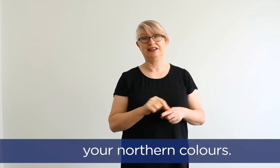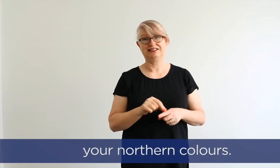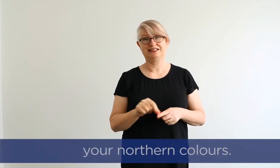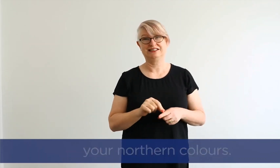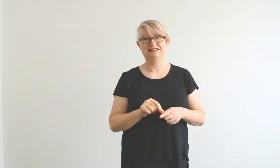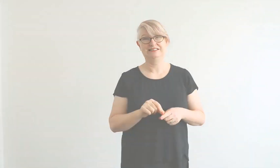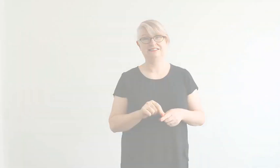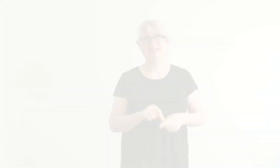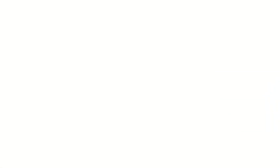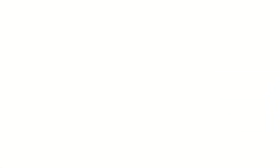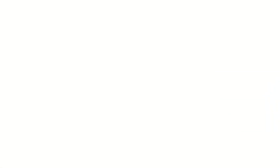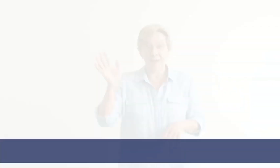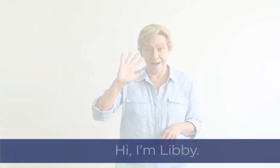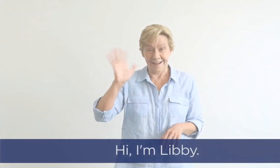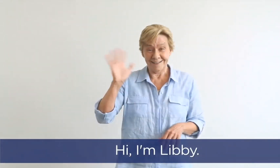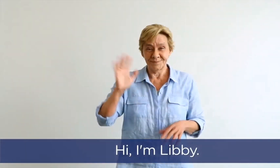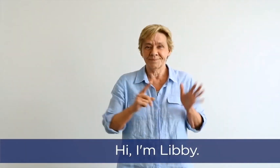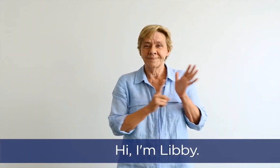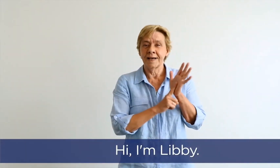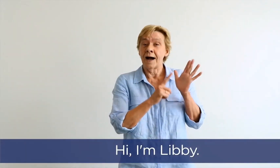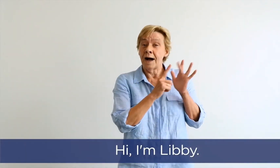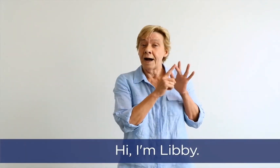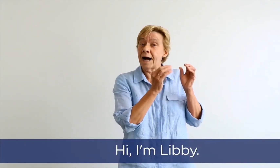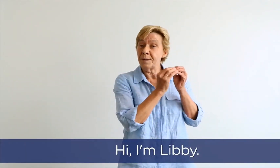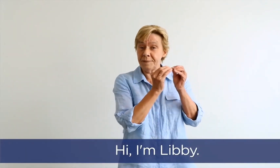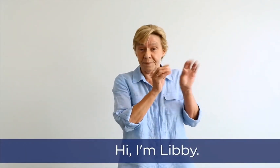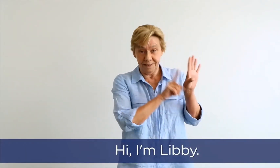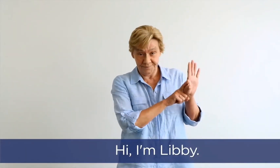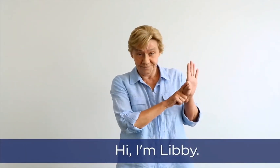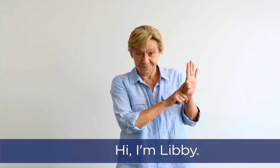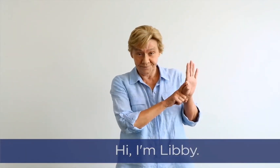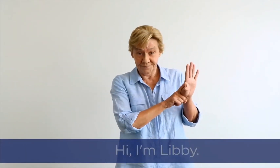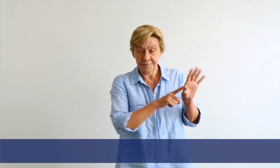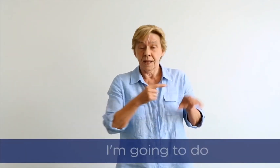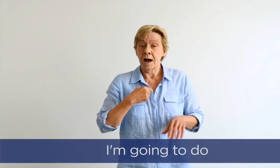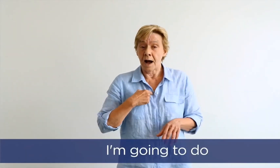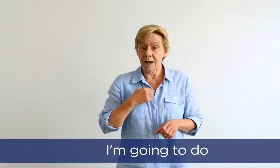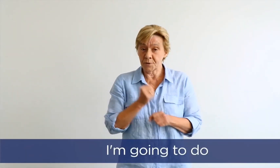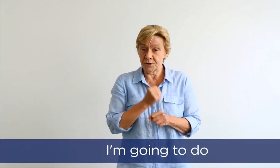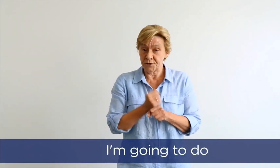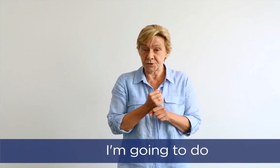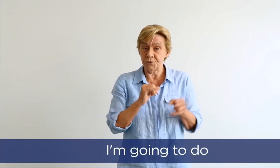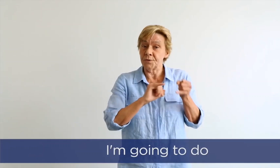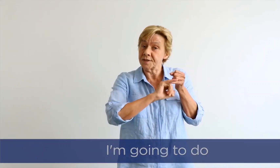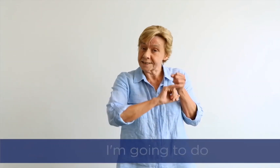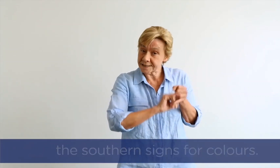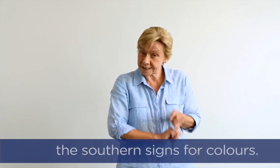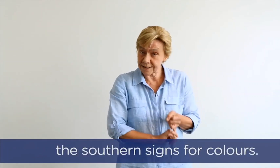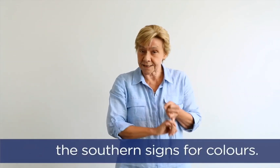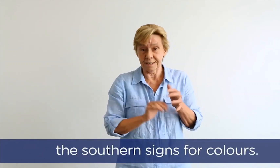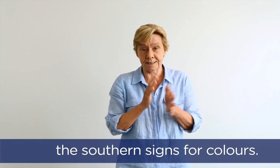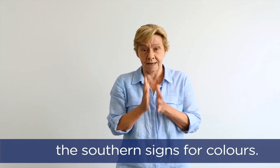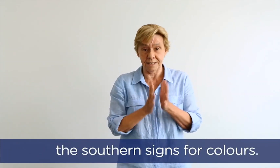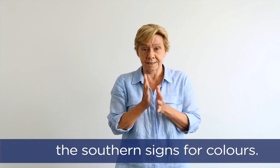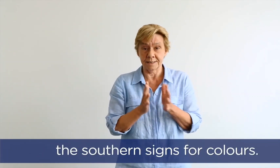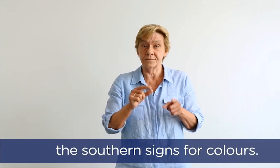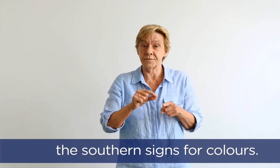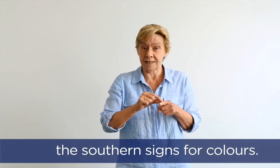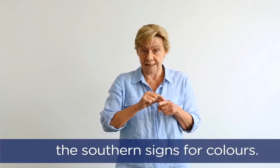colours. Hi, I'm Libby. I'm going to do the southern signs for